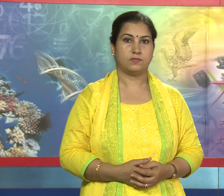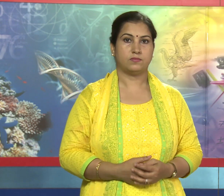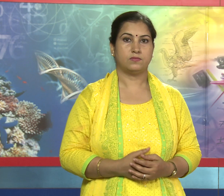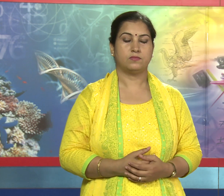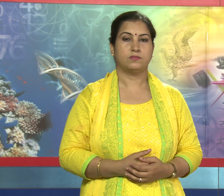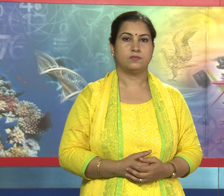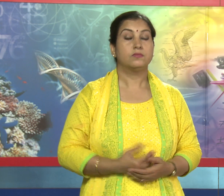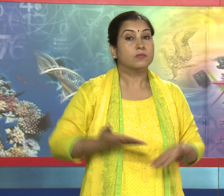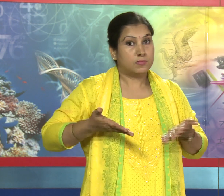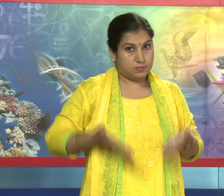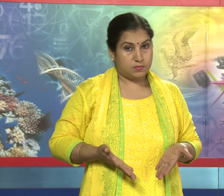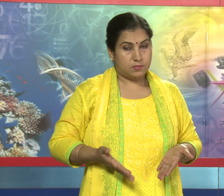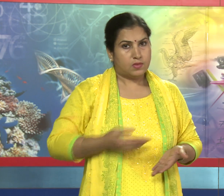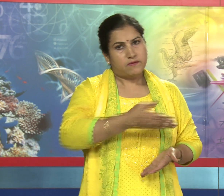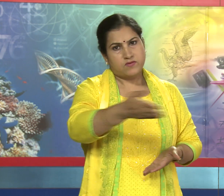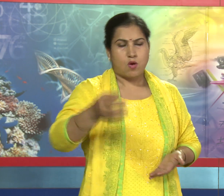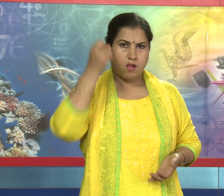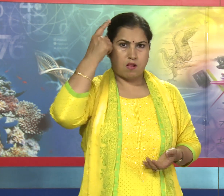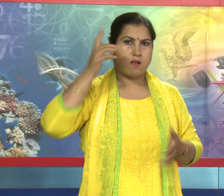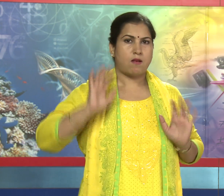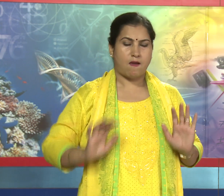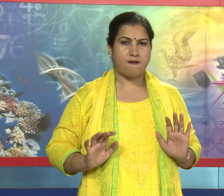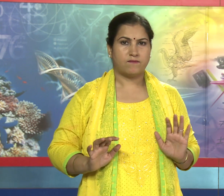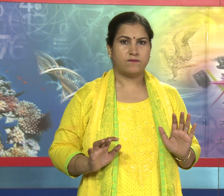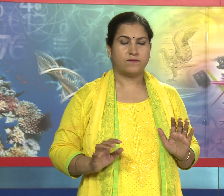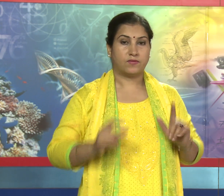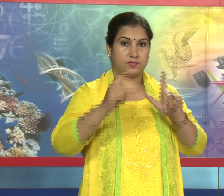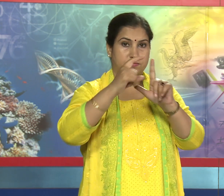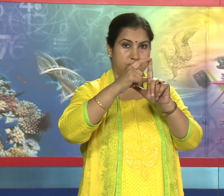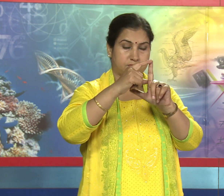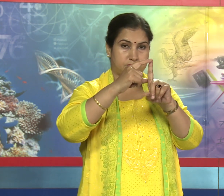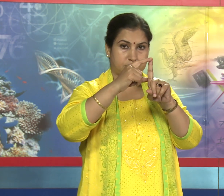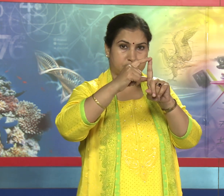As now we have understood about the drainage system,